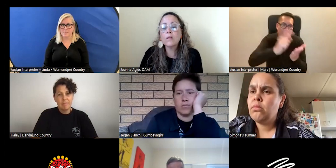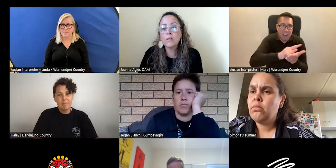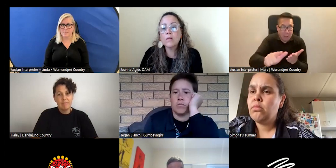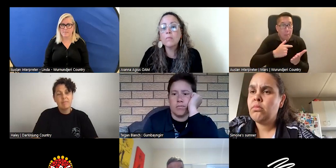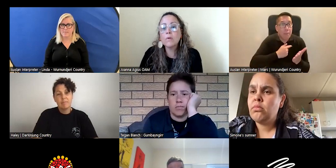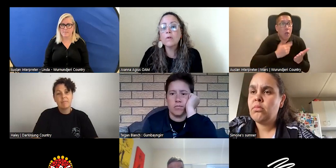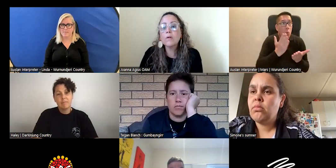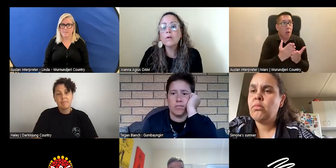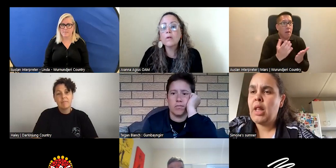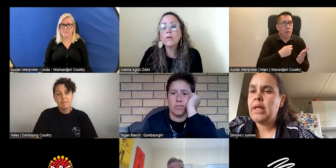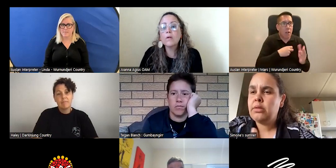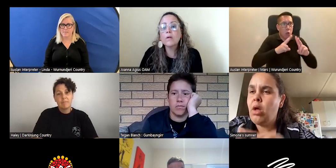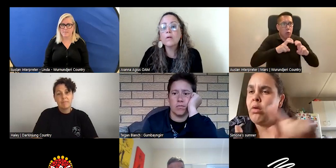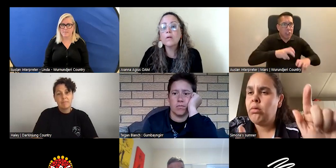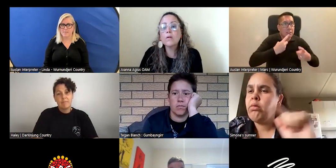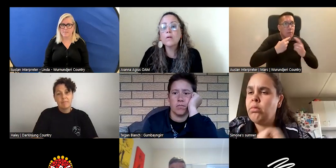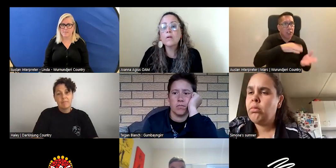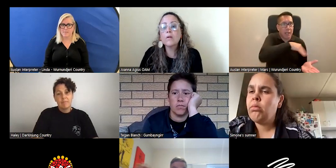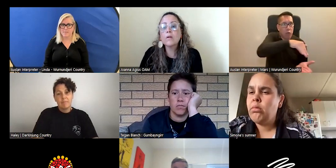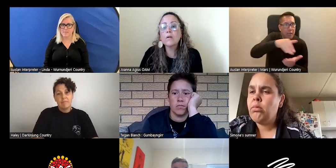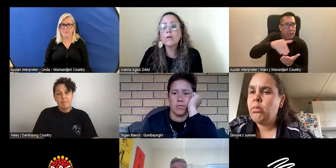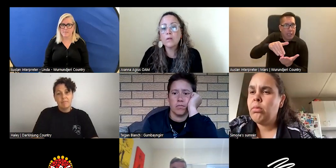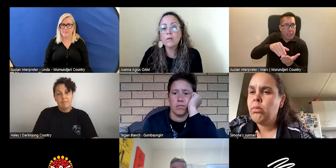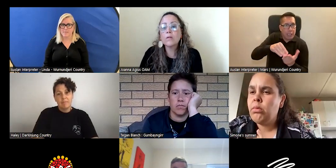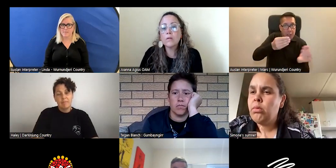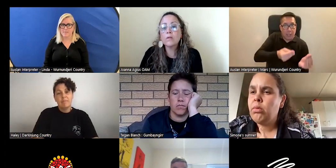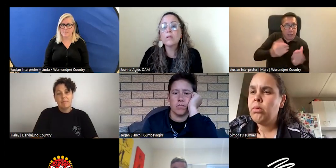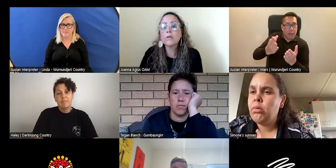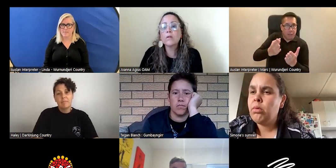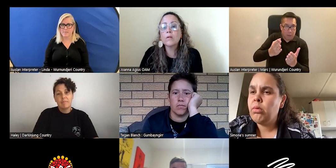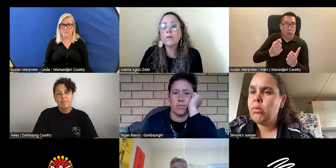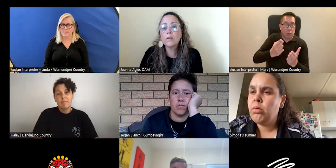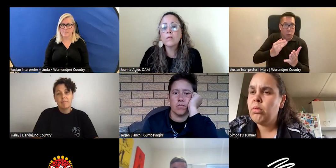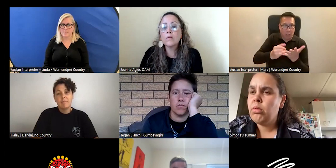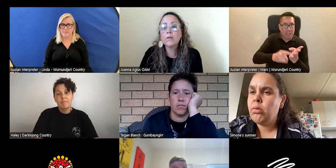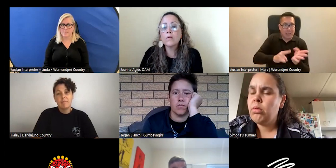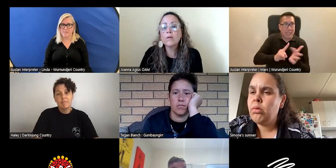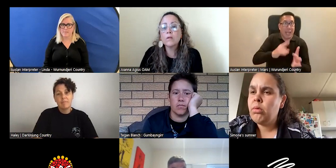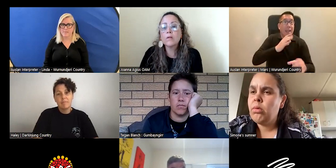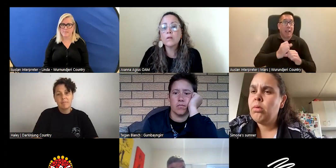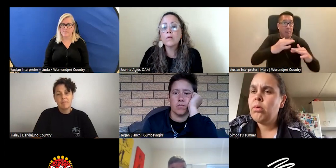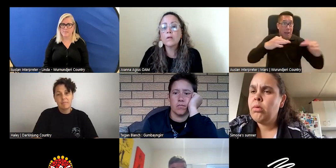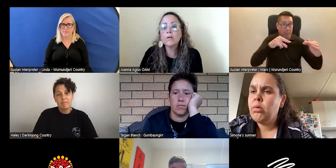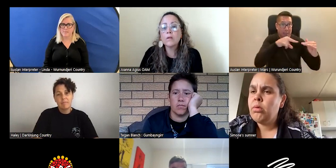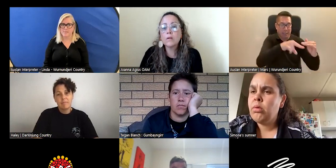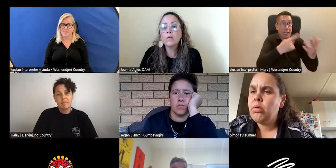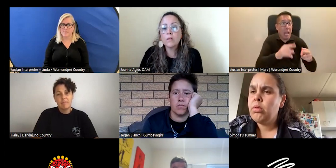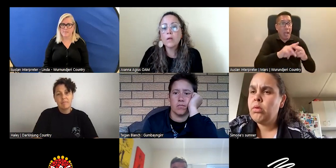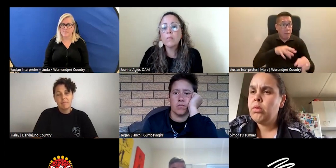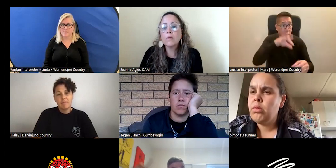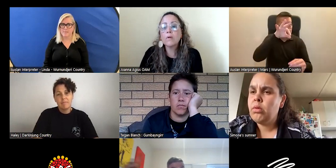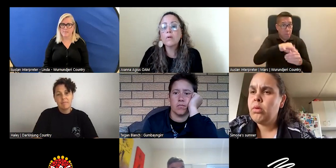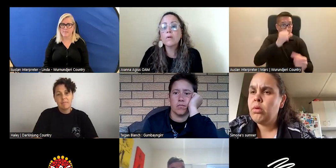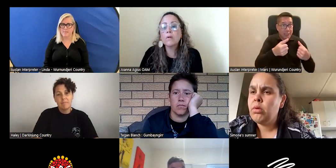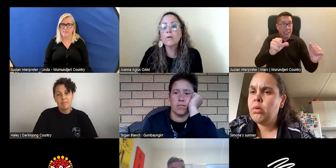information gathering, provide the priorities to the state parliament, and the state parliament, if the referendum is successful, to have a